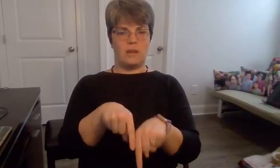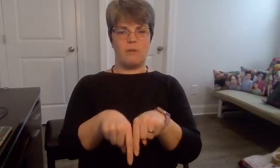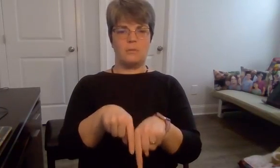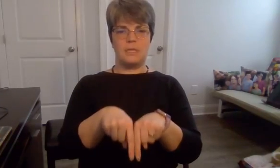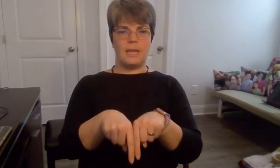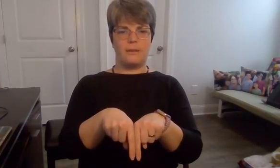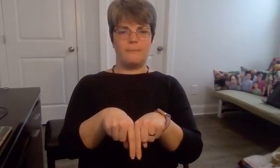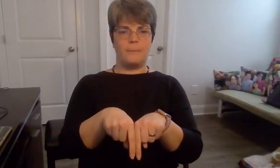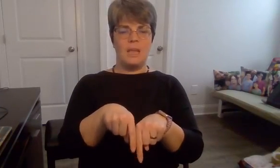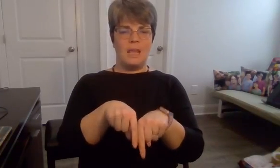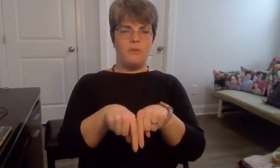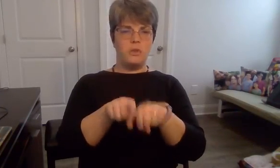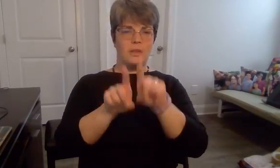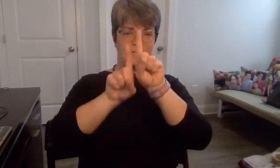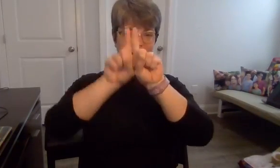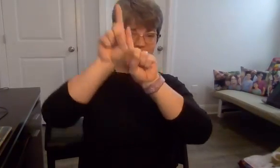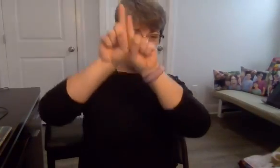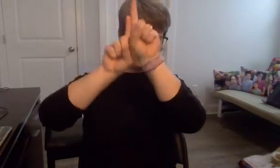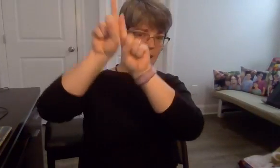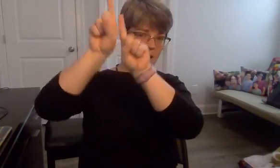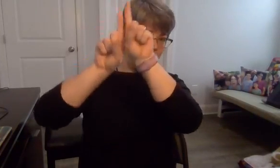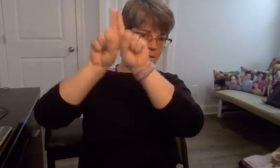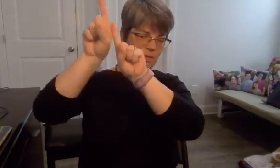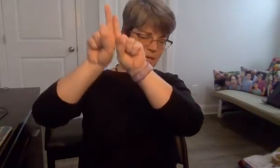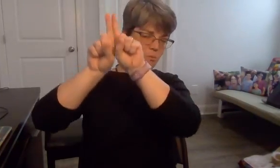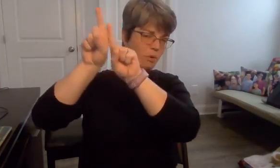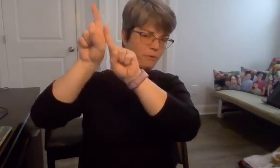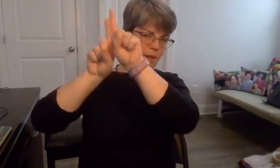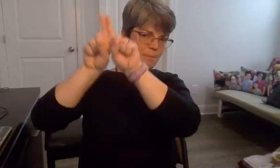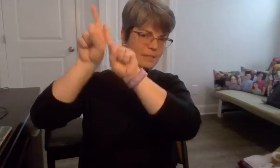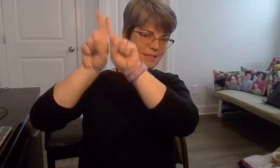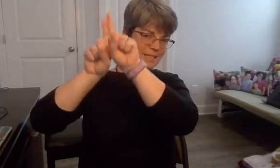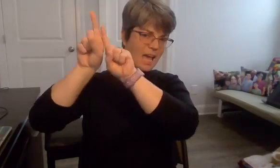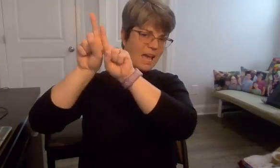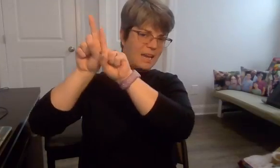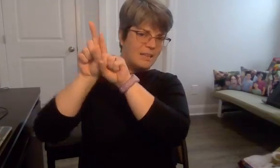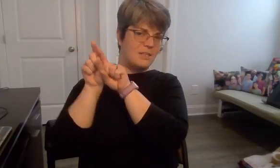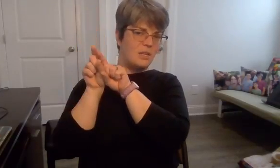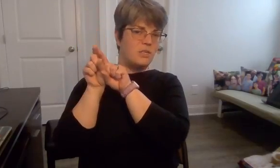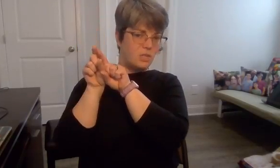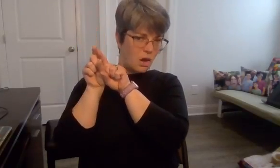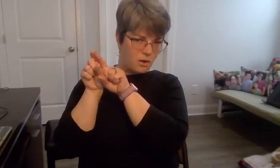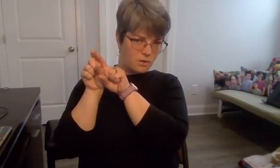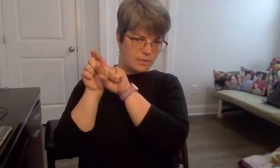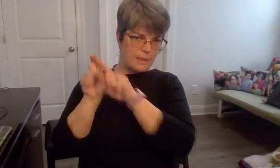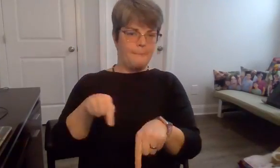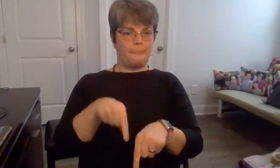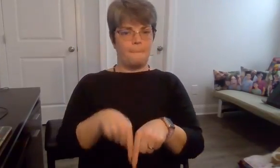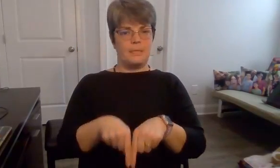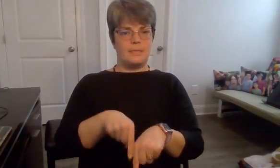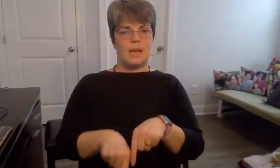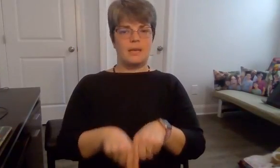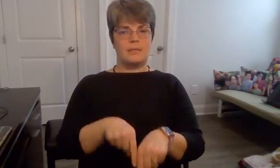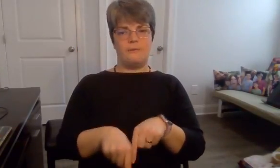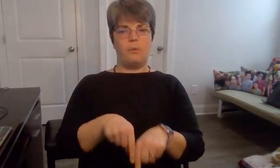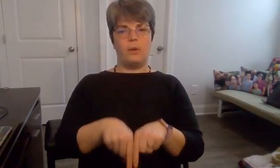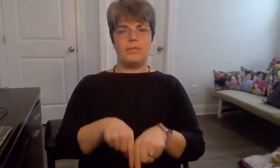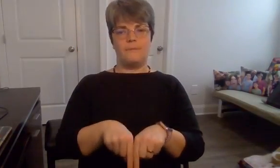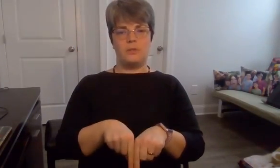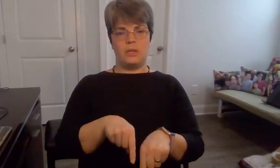of rub them together. If you do that same sign, same movement, but to the sky, it's stars. But socks if you point down. So like